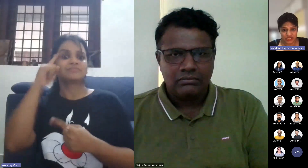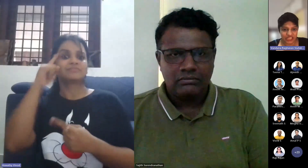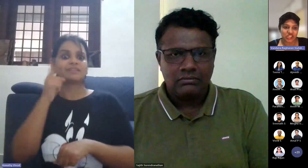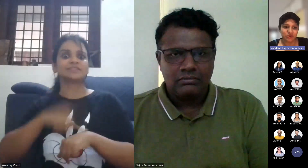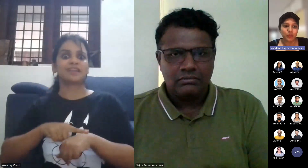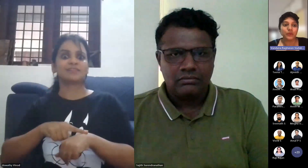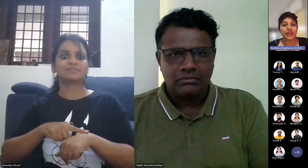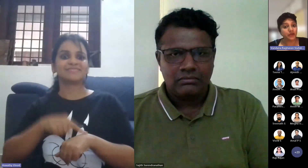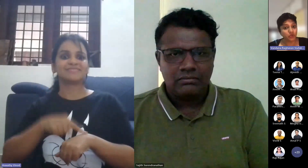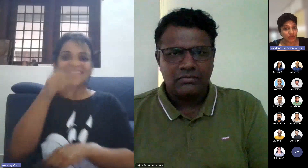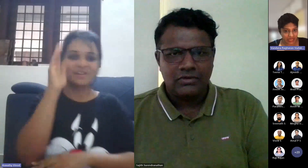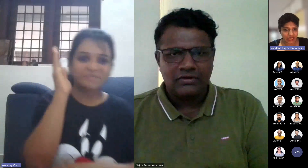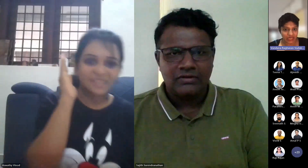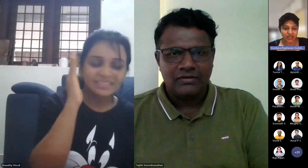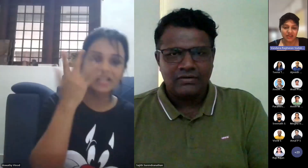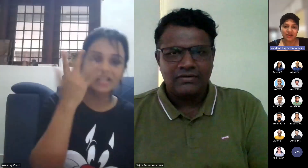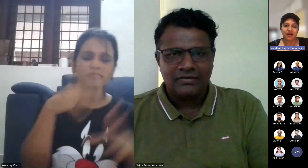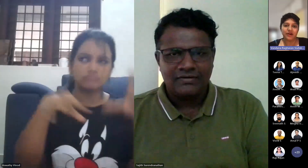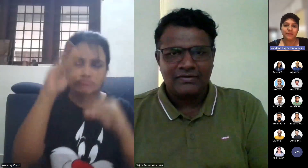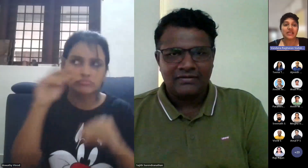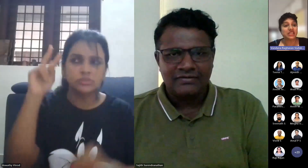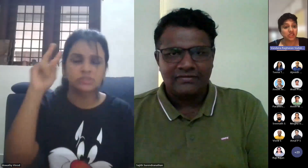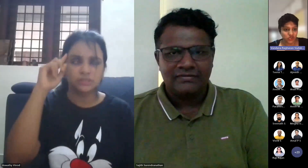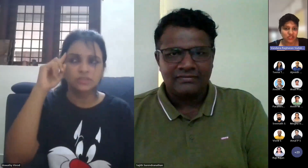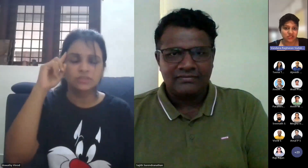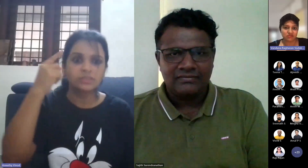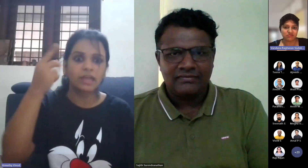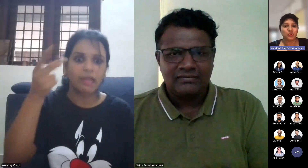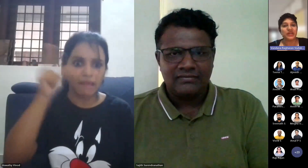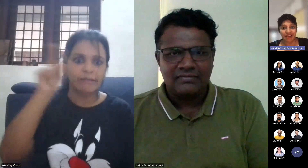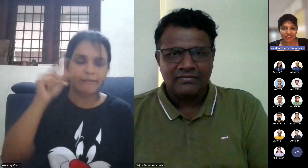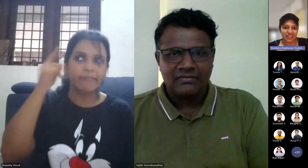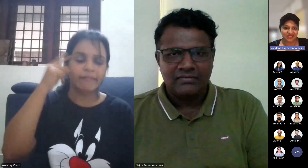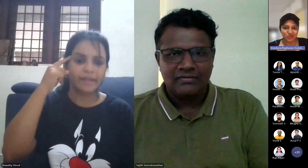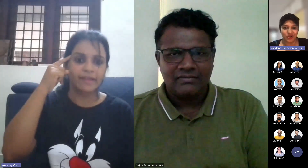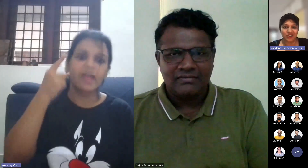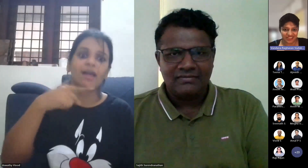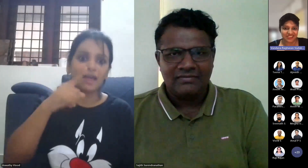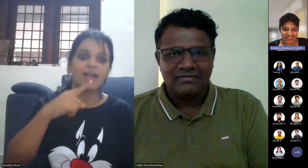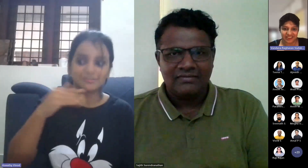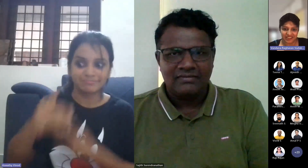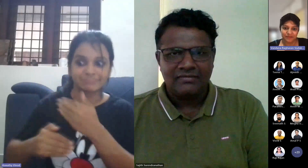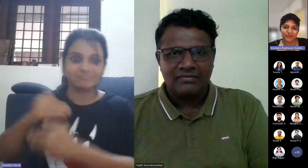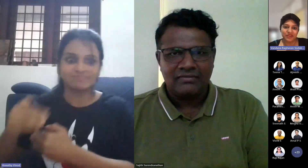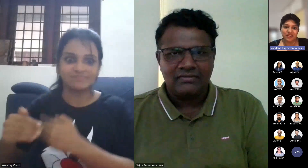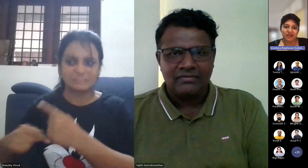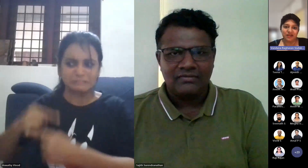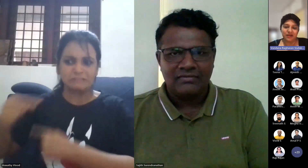through this session, we were able to rethink as individuals who navigate through our days